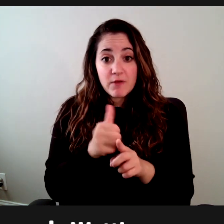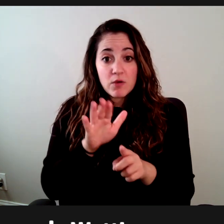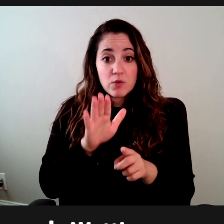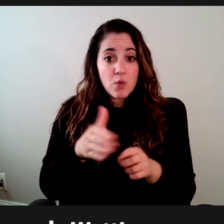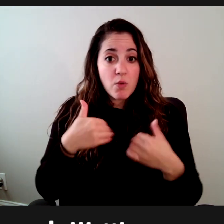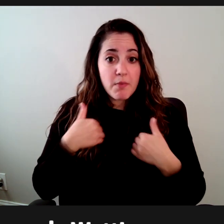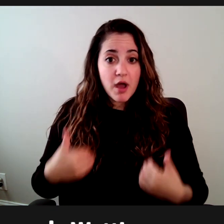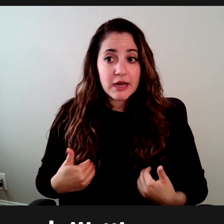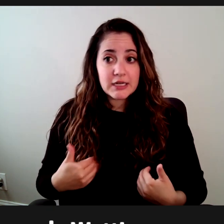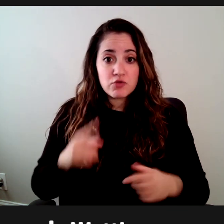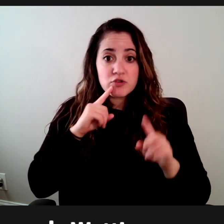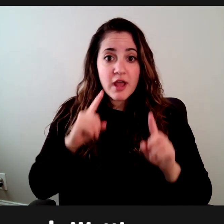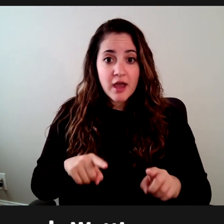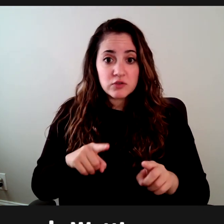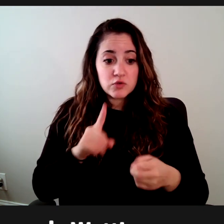your body,